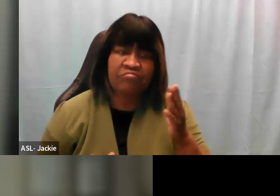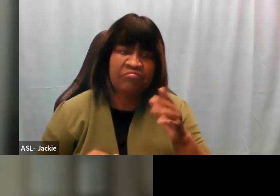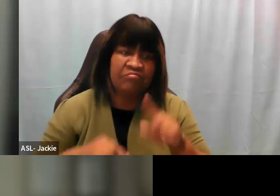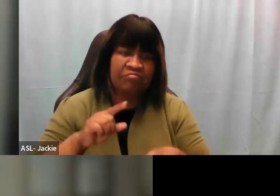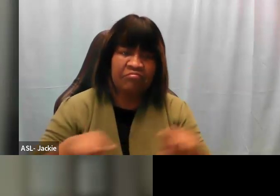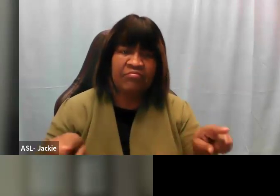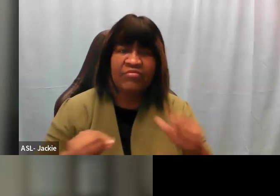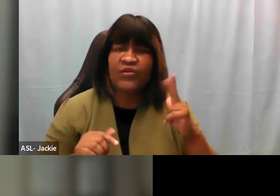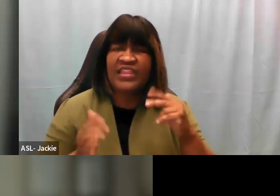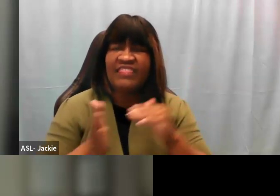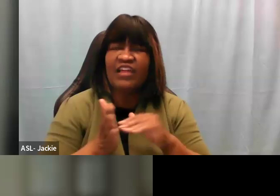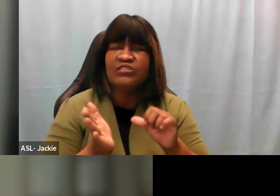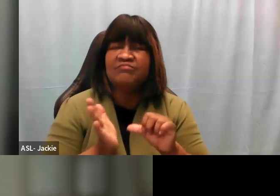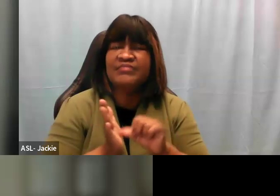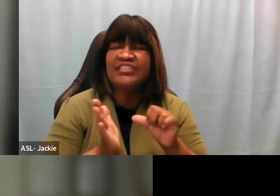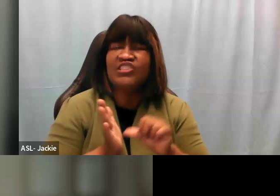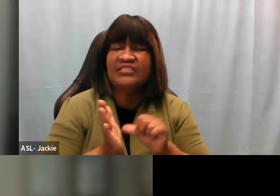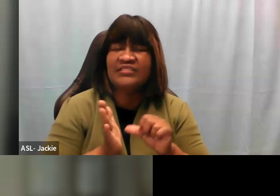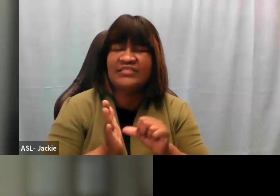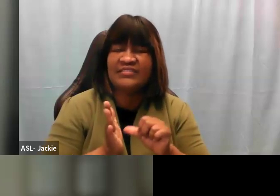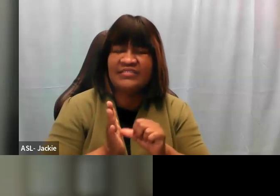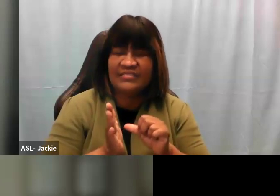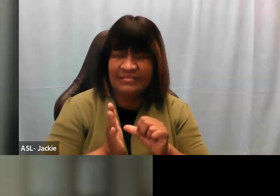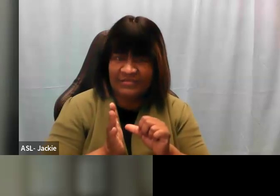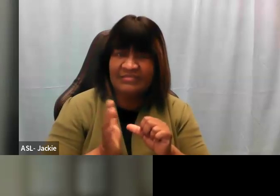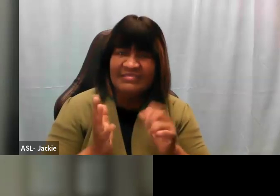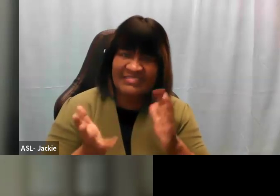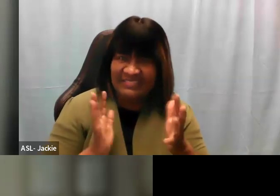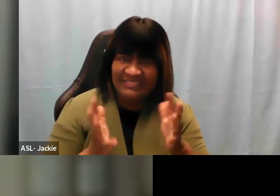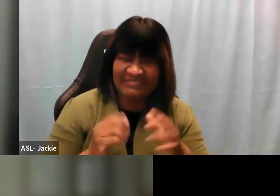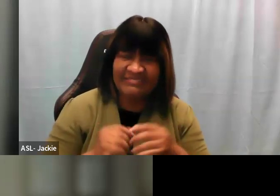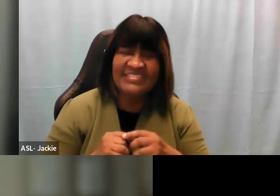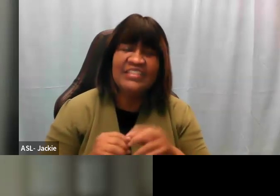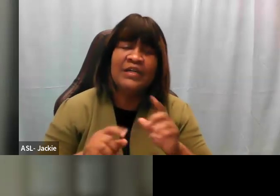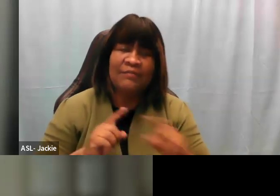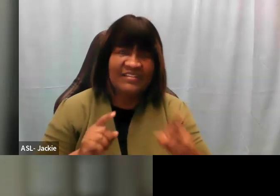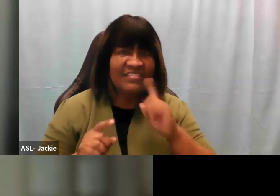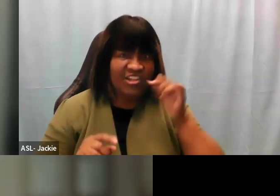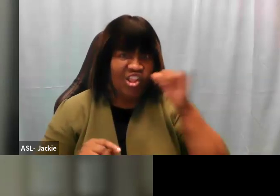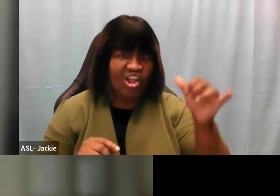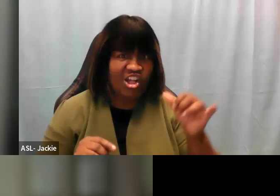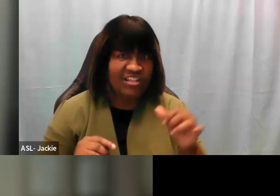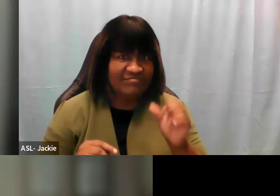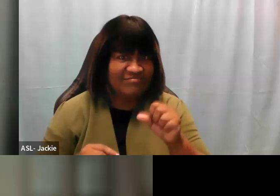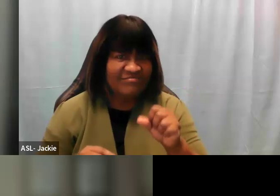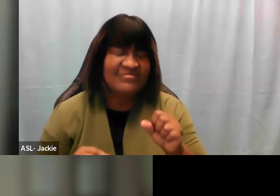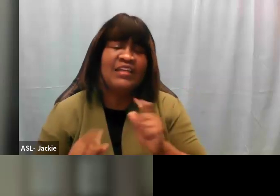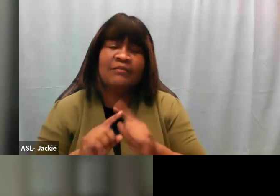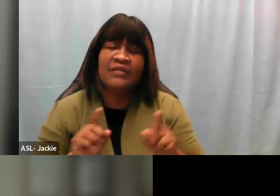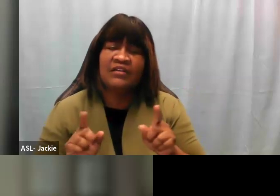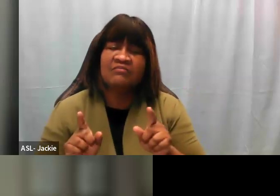like 3,000 pages, exaggerating a little bit, but they're quite long. But yeah, you